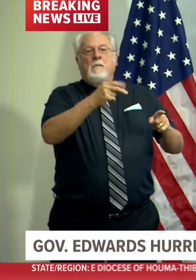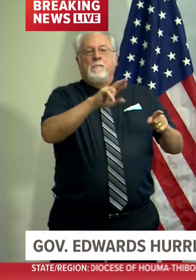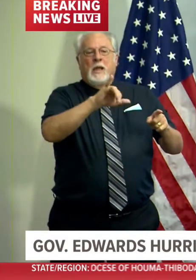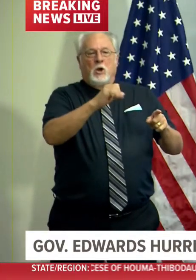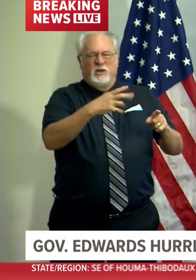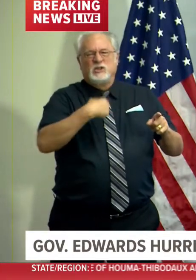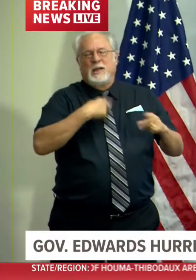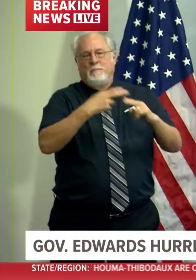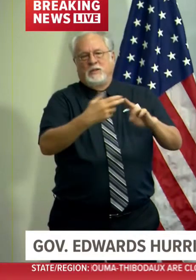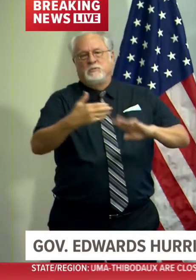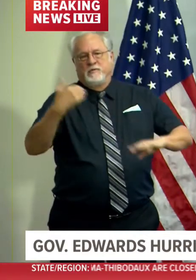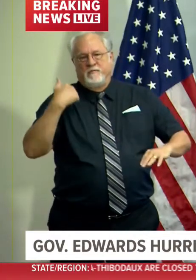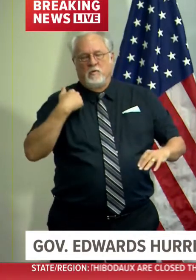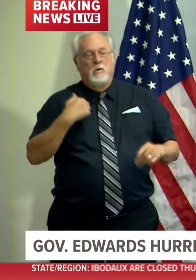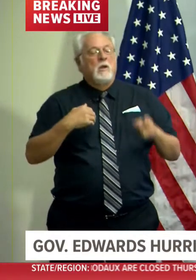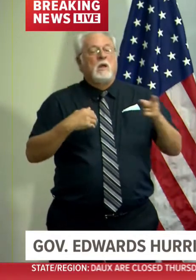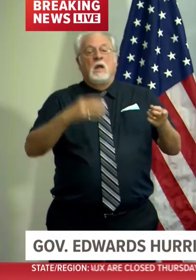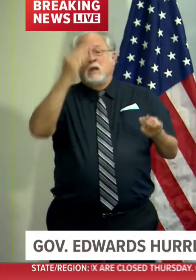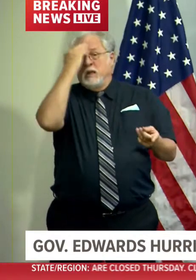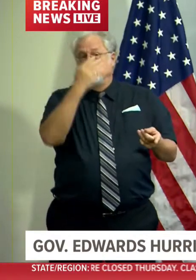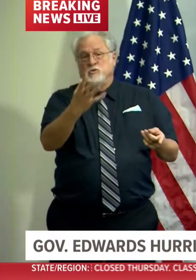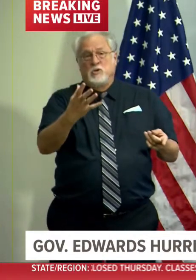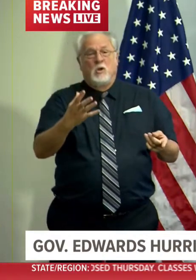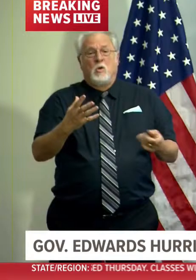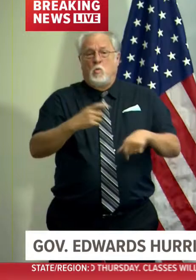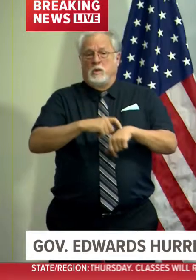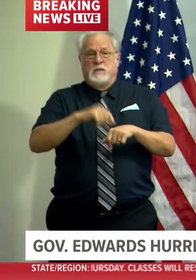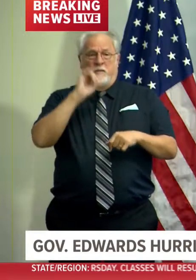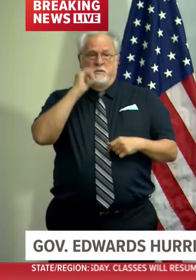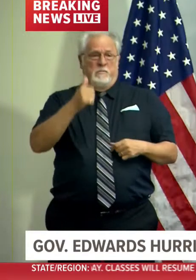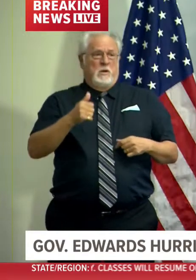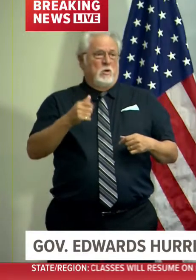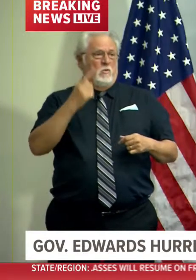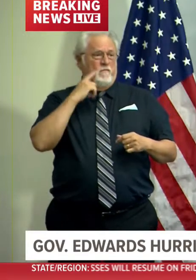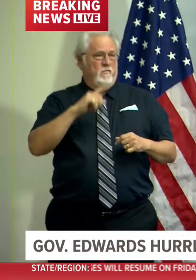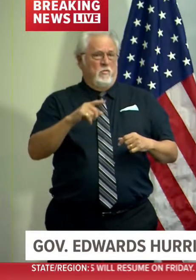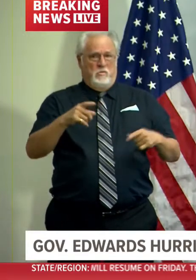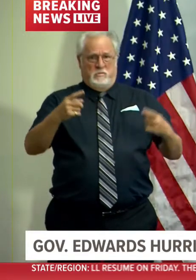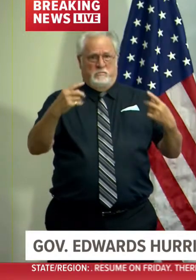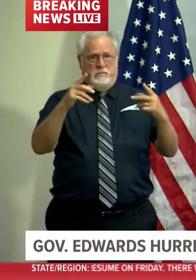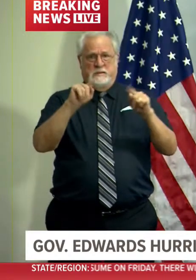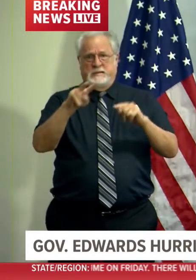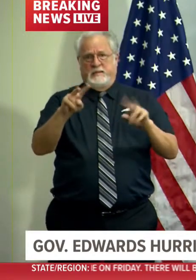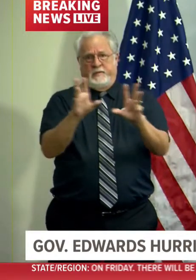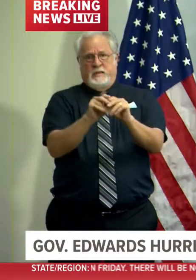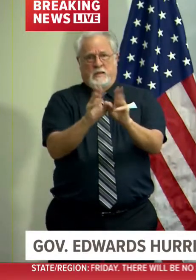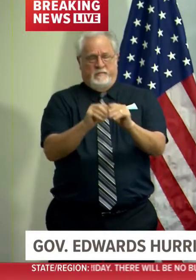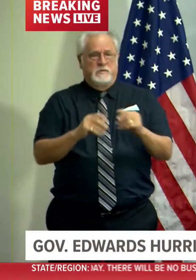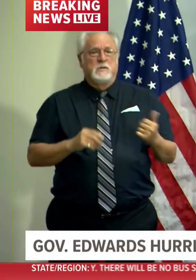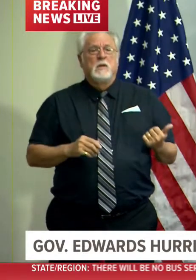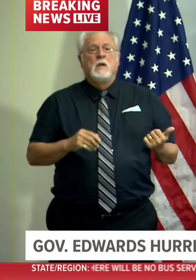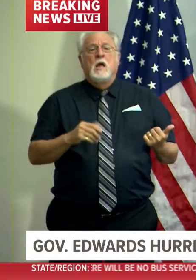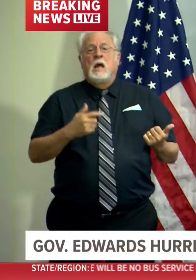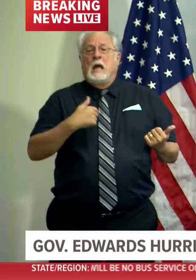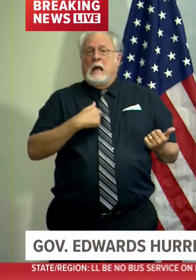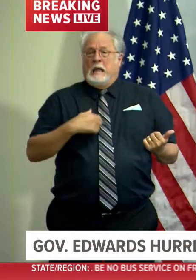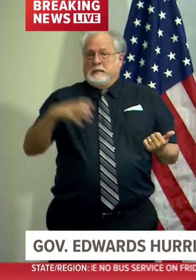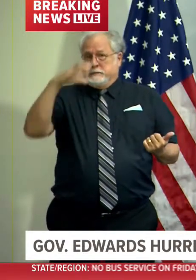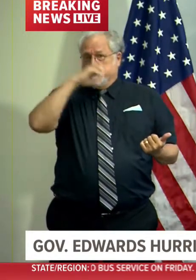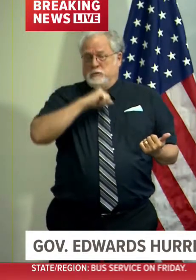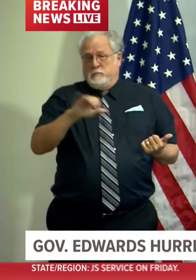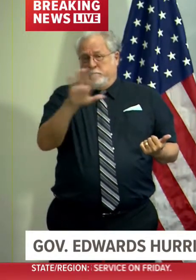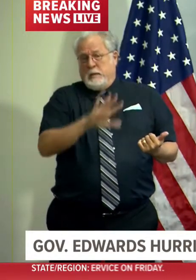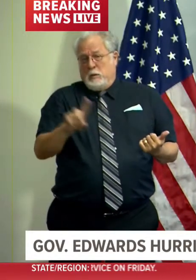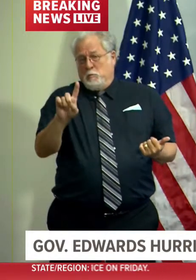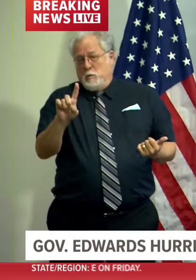that I mentioned earlier. We will let you know what time tomorrow to expect a press briefing. I'm assuming it will be